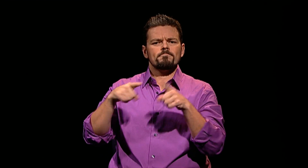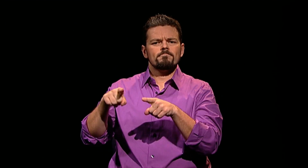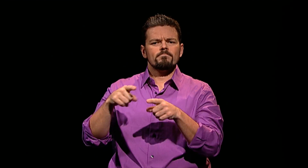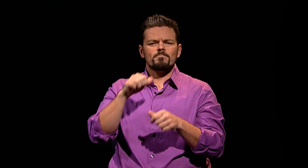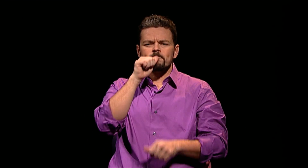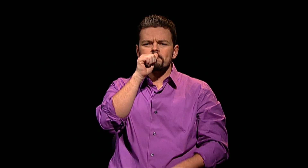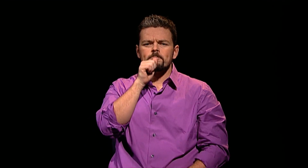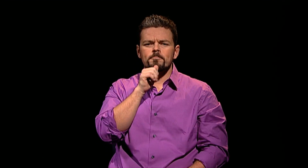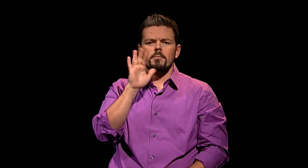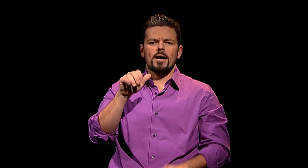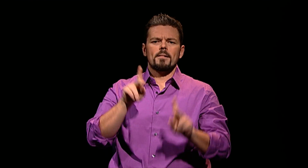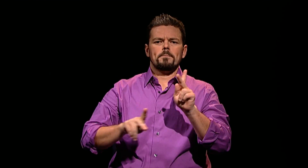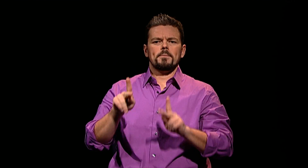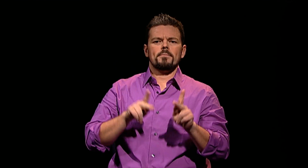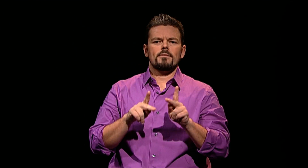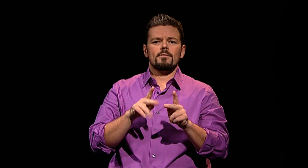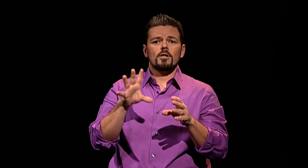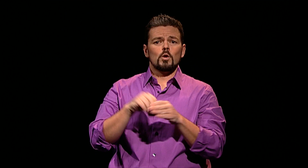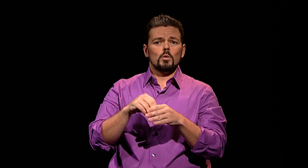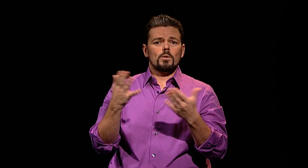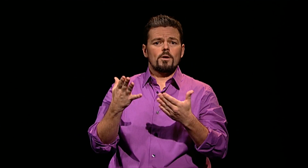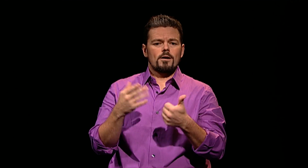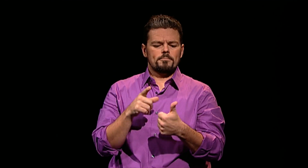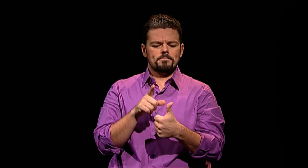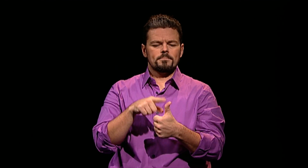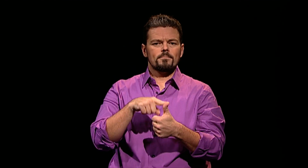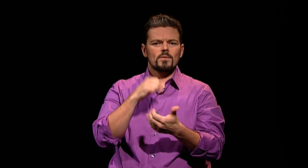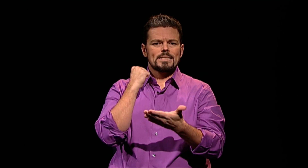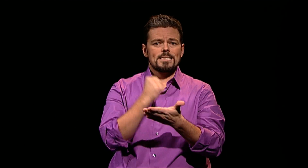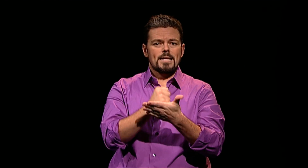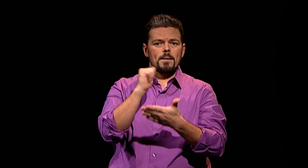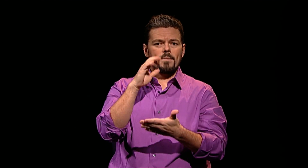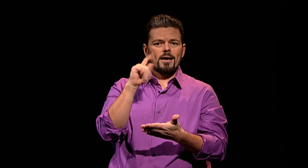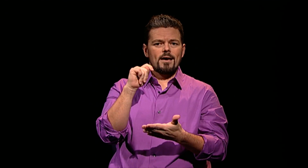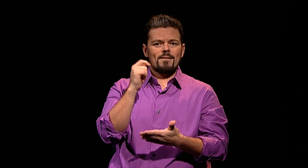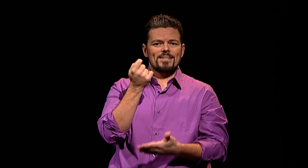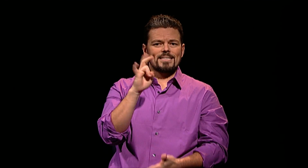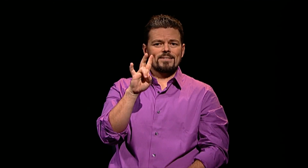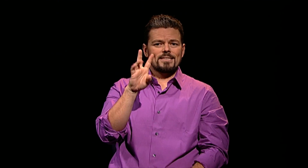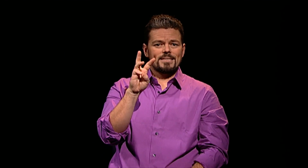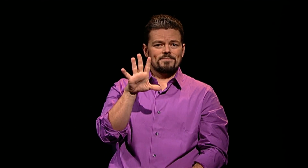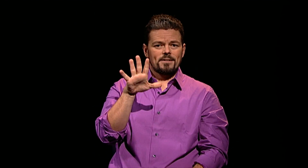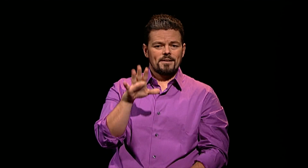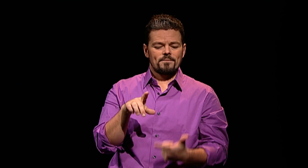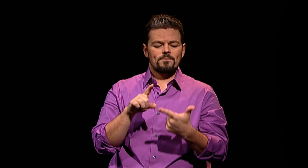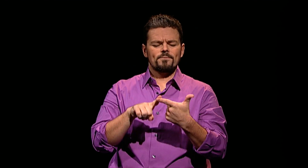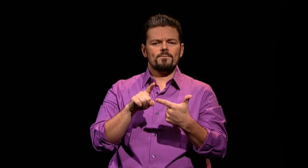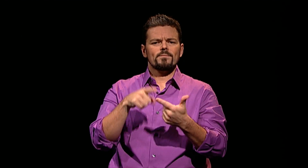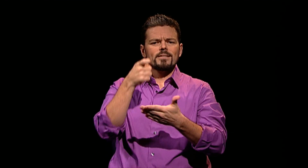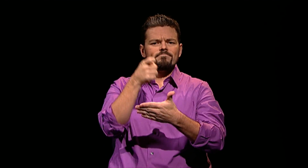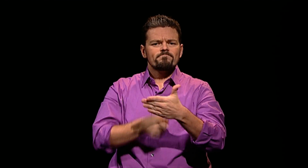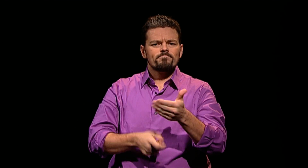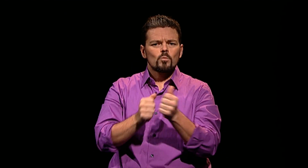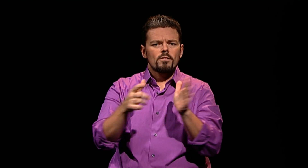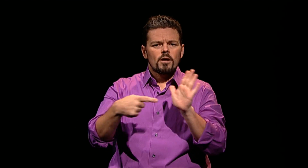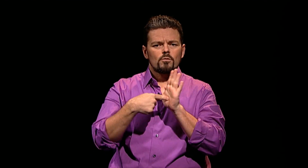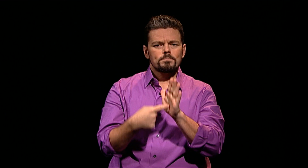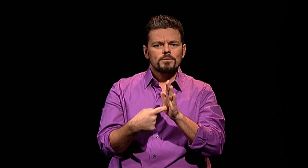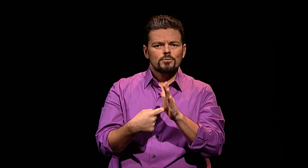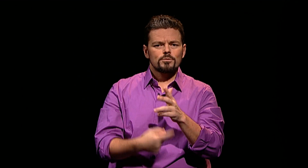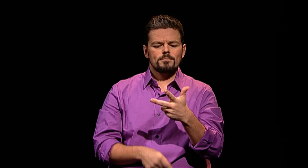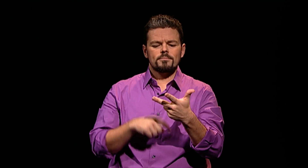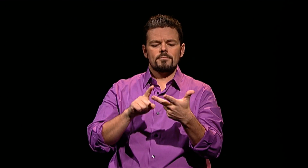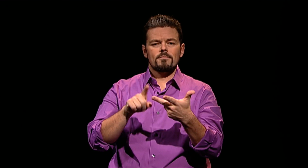1783. Many unjust events were endured by the colonists, including the Stamp Act of